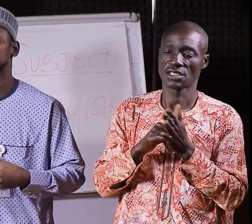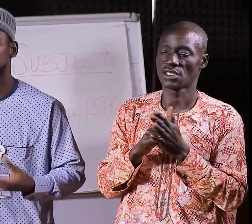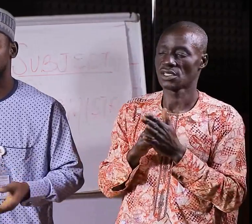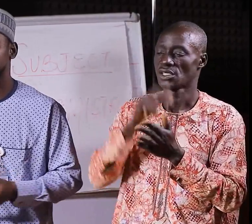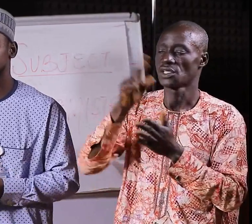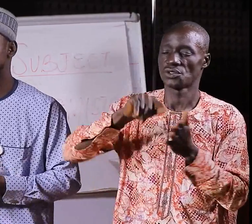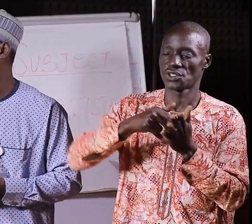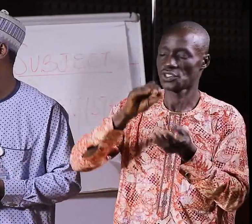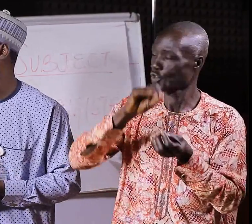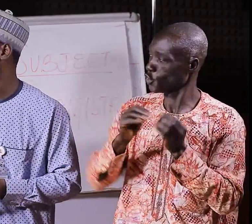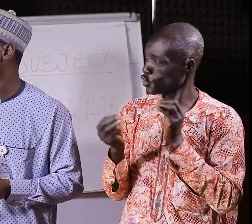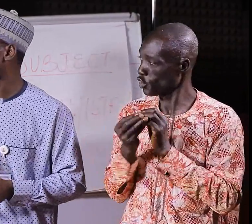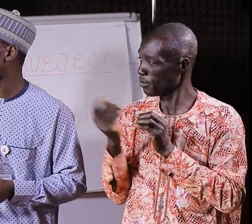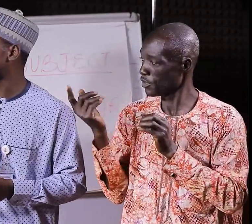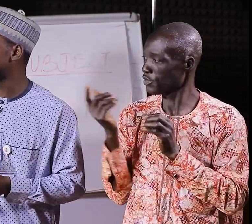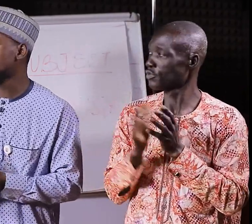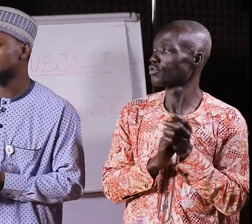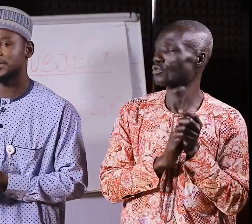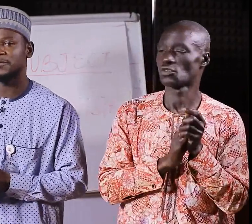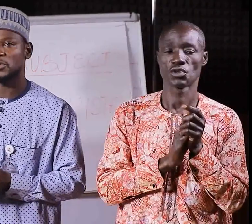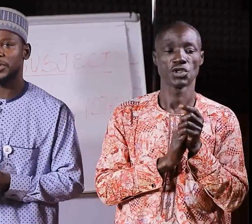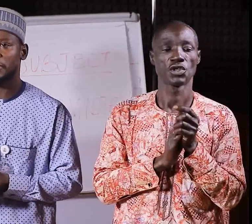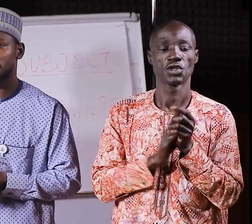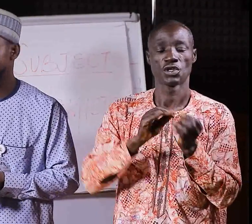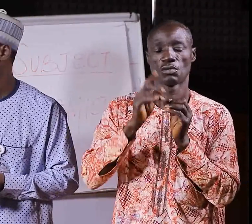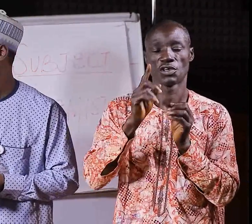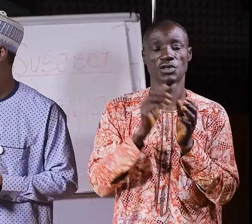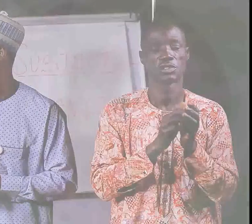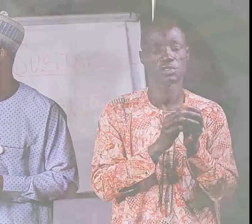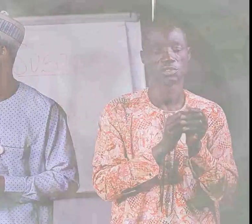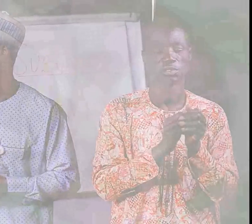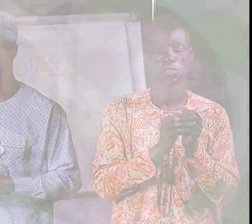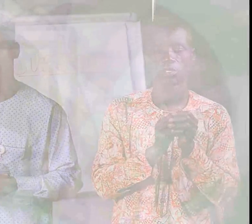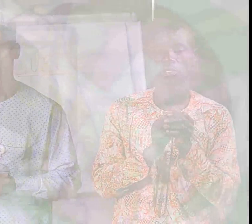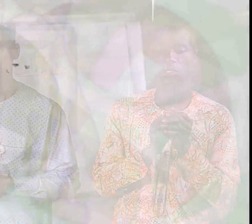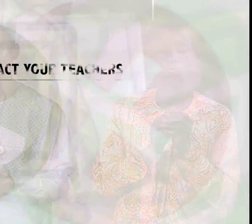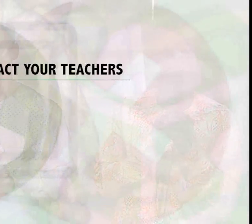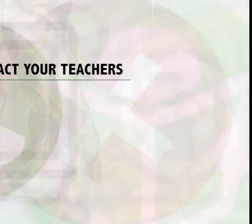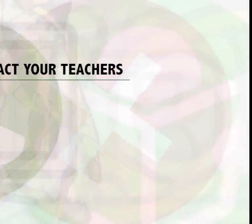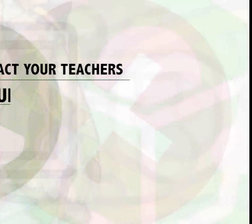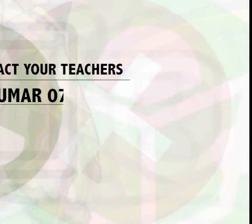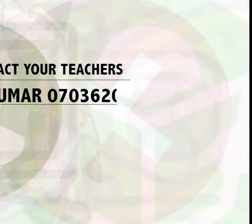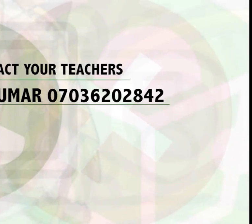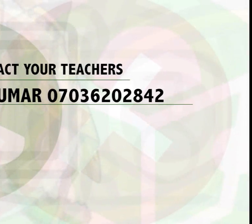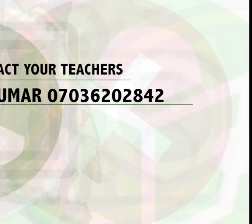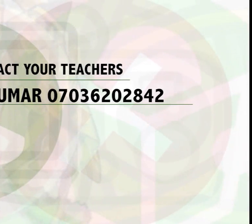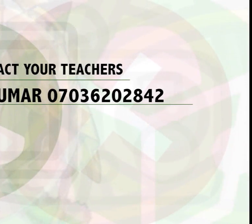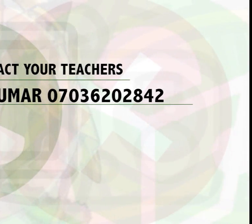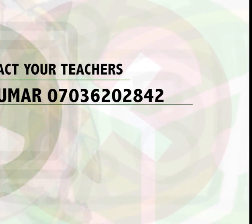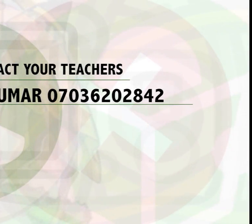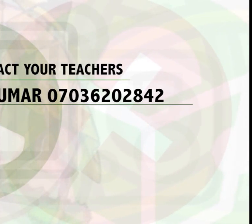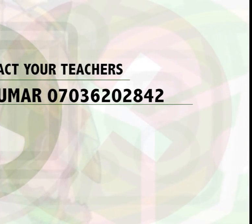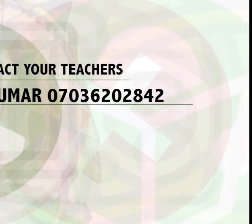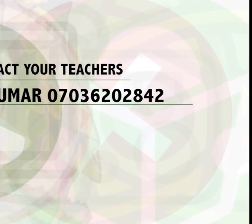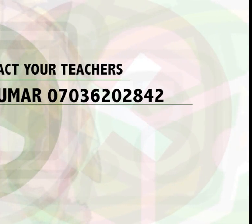or observations and other things, you can contact us using the following numbers. 1. Ibrahim Umar on